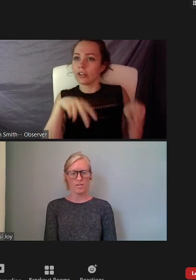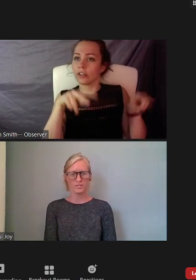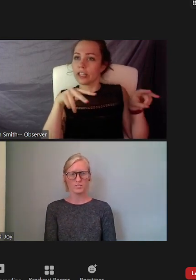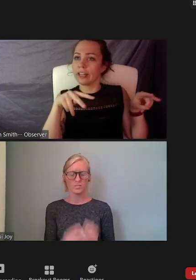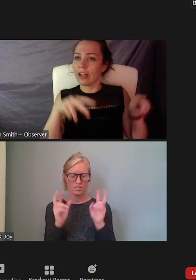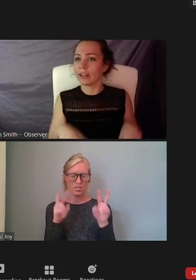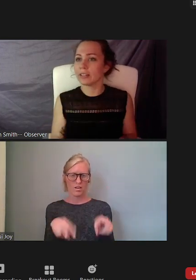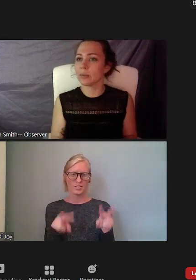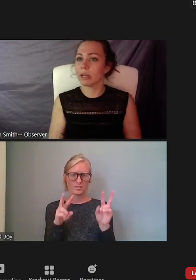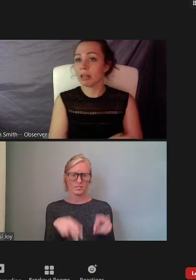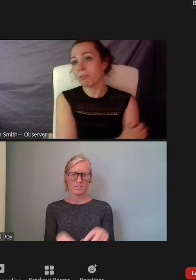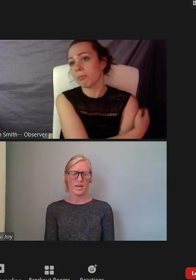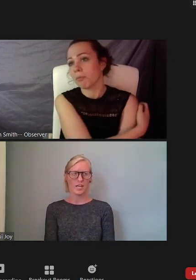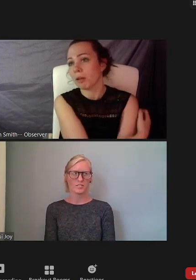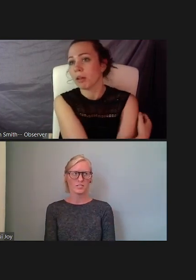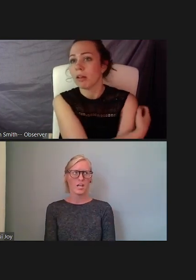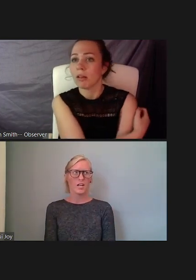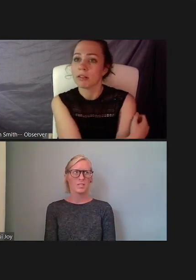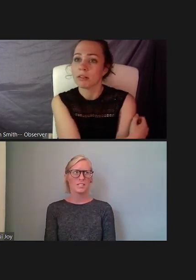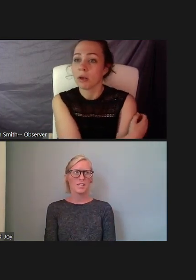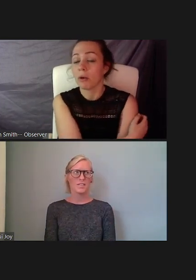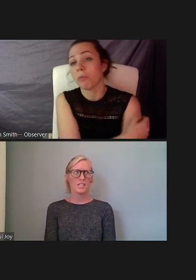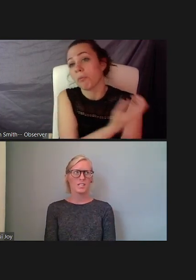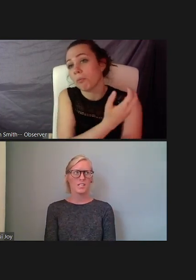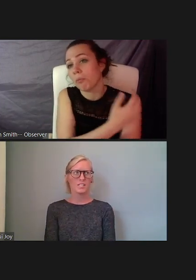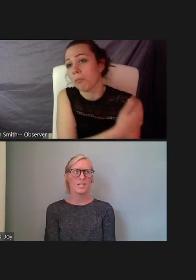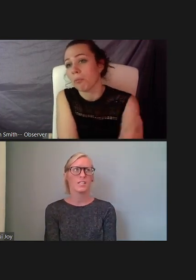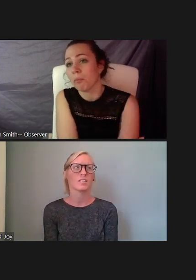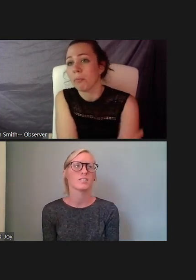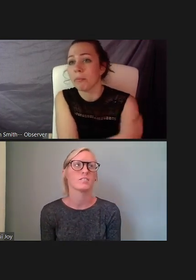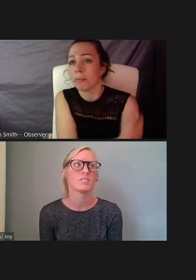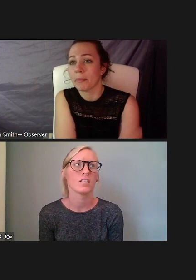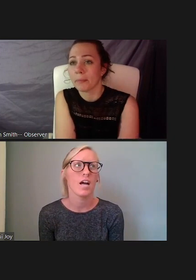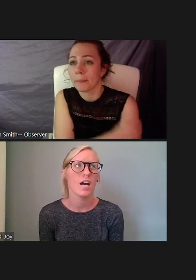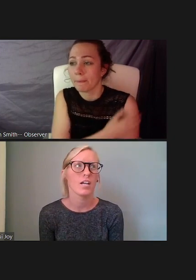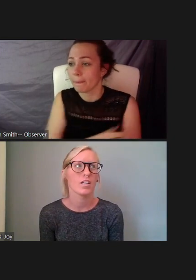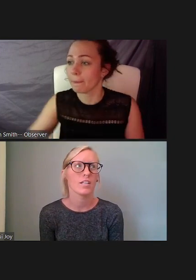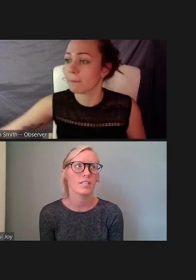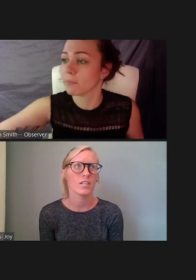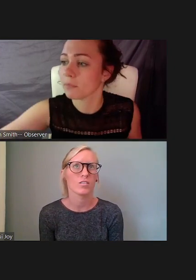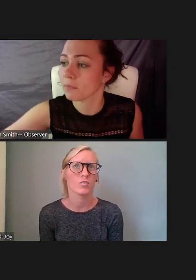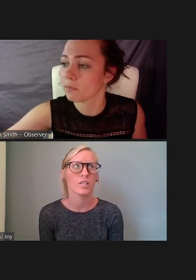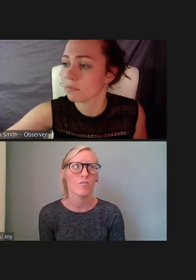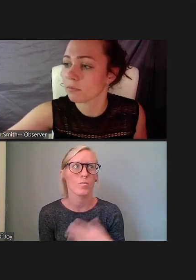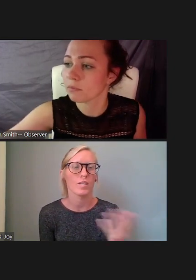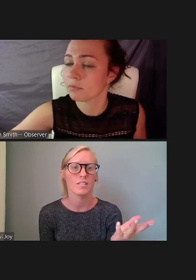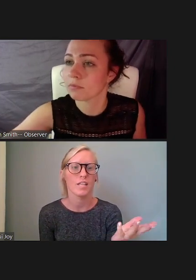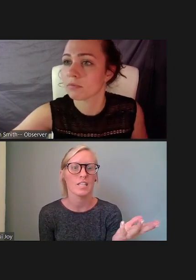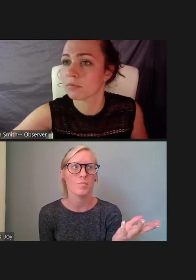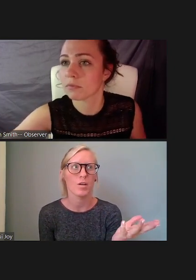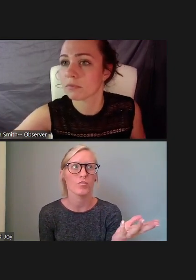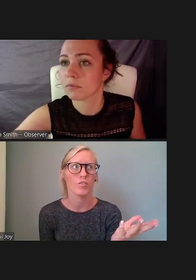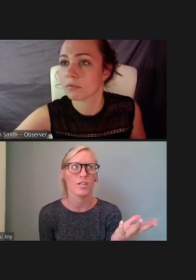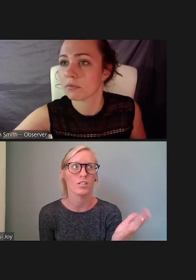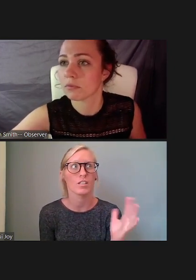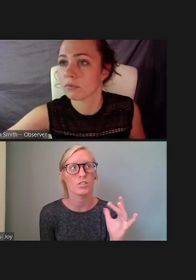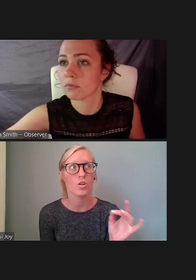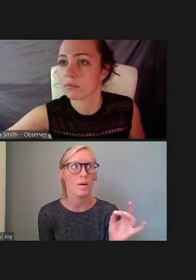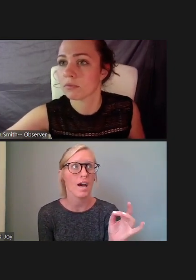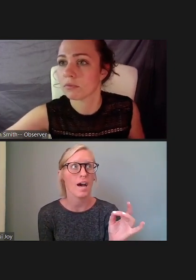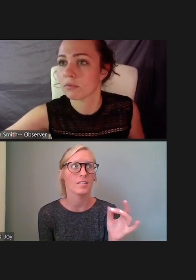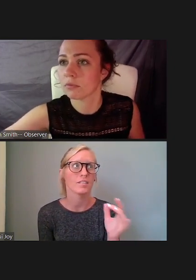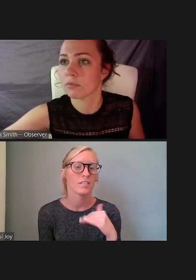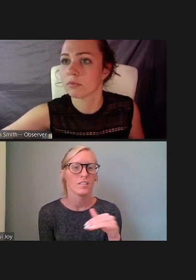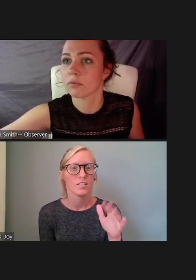like you're looking down at somebody. Yeah. Yeah, I think it's like when everybody's negative about coronavirus, like